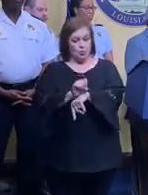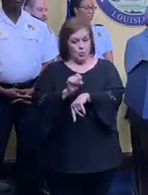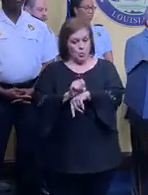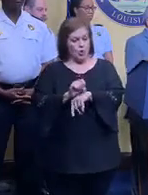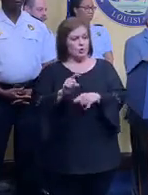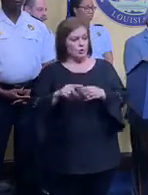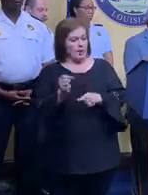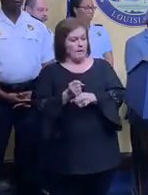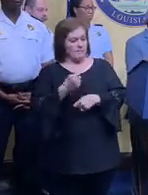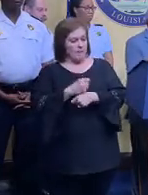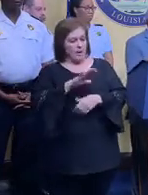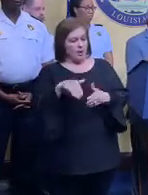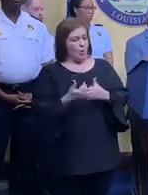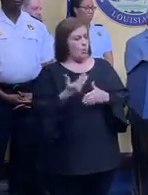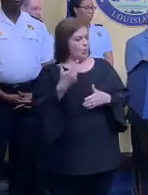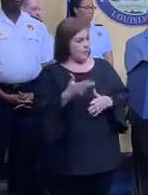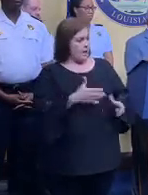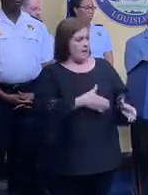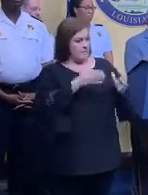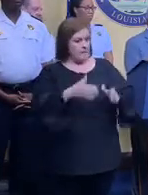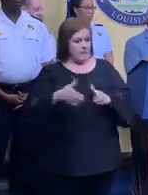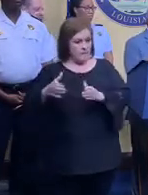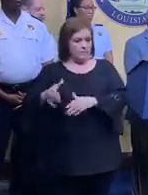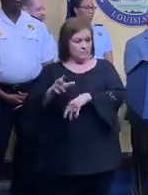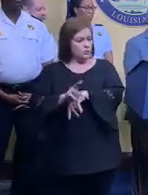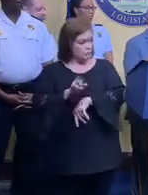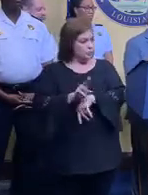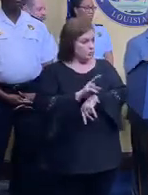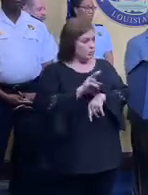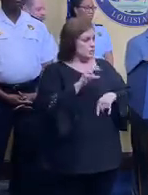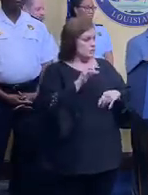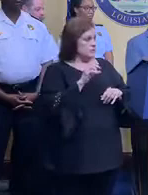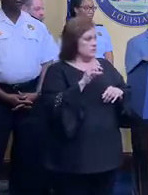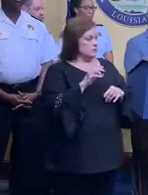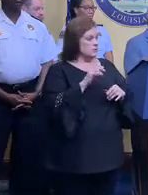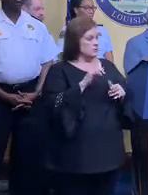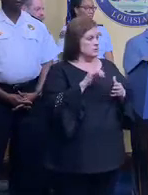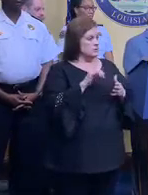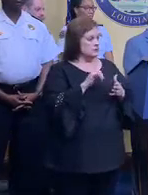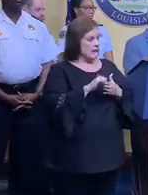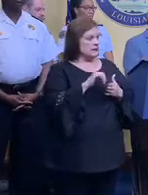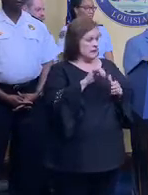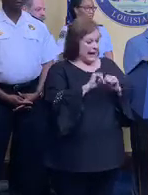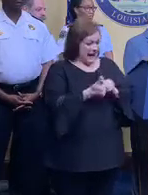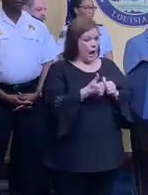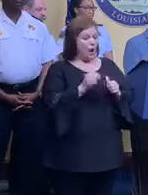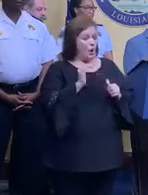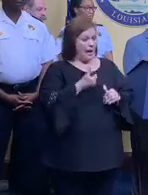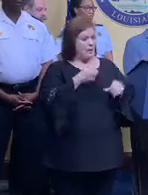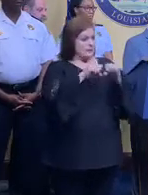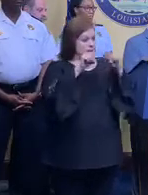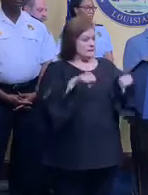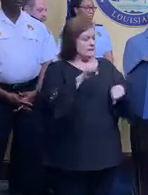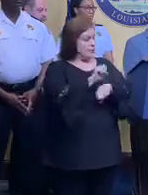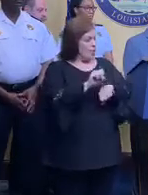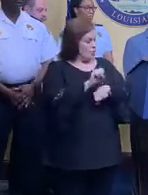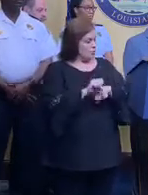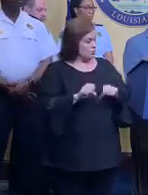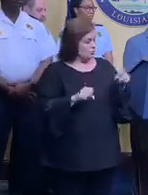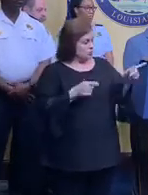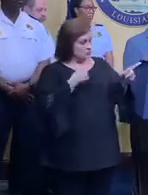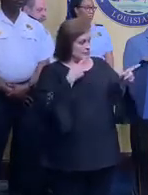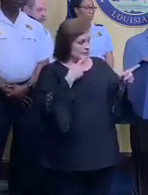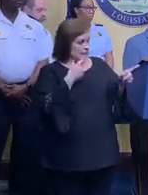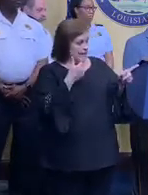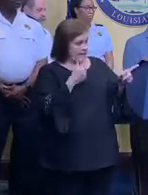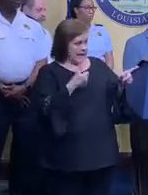the optimum is different based on how much we use and what the pump station is designed to use. So Was there any problems at pump